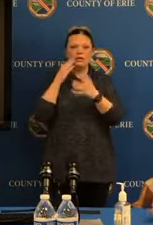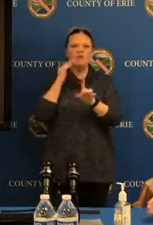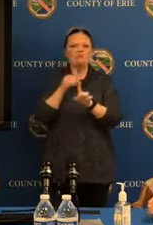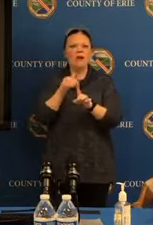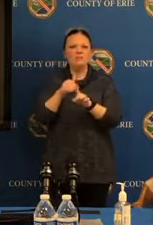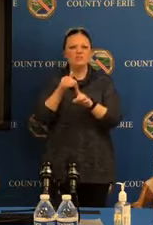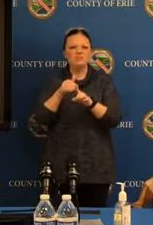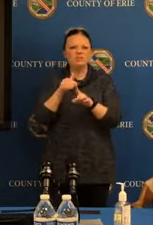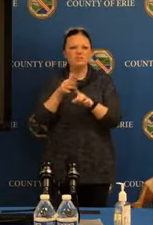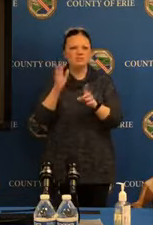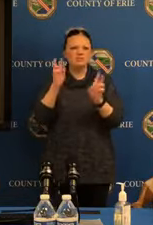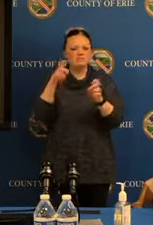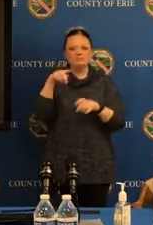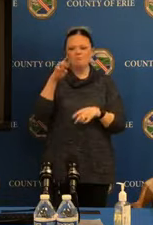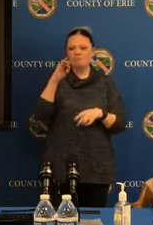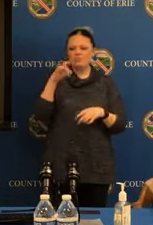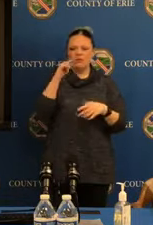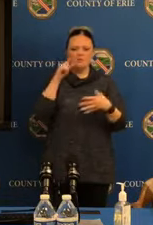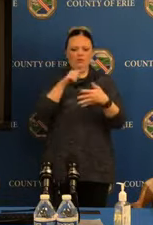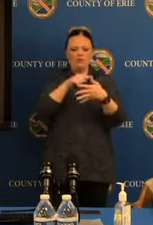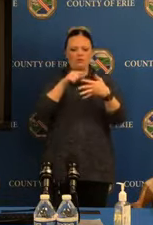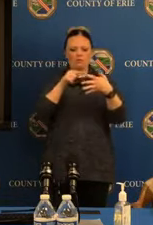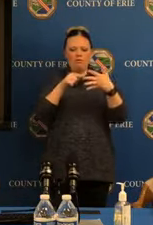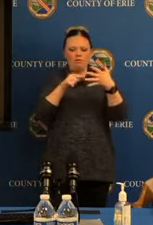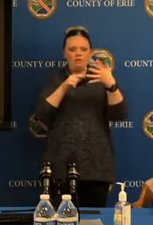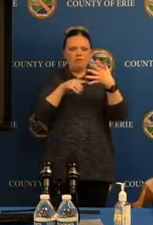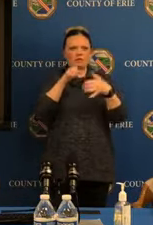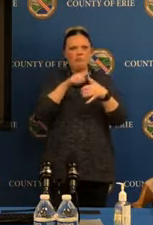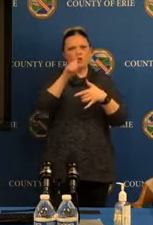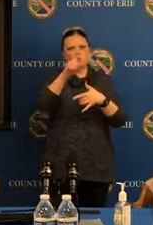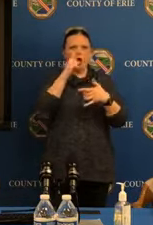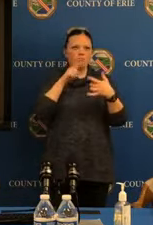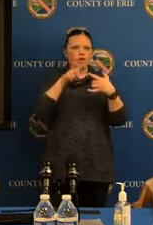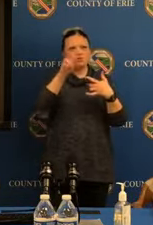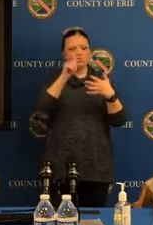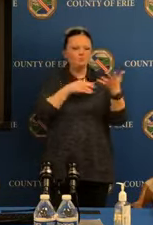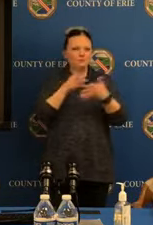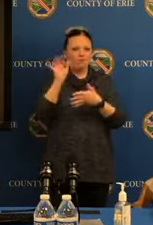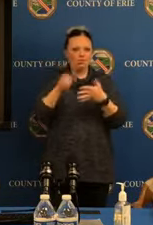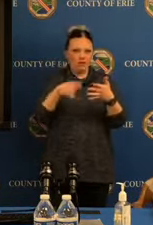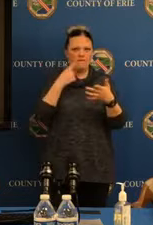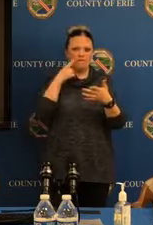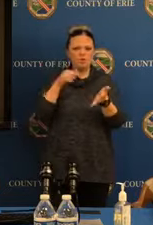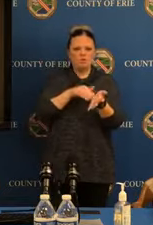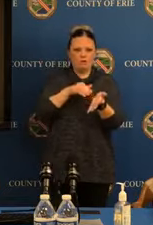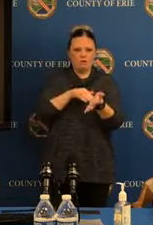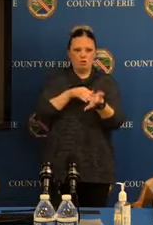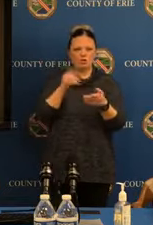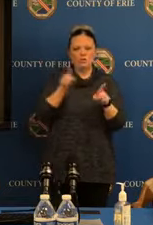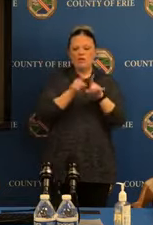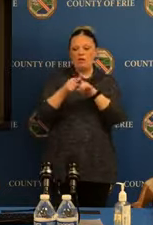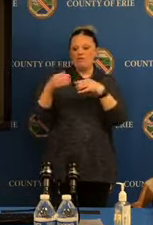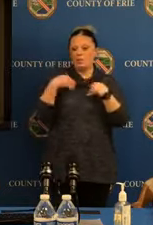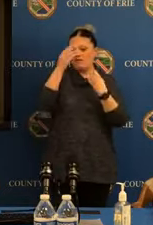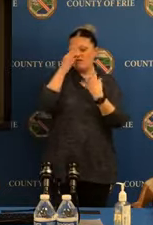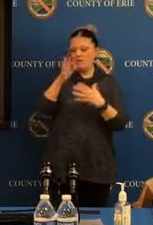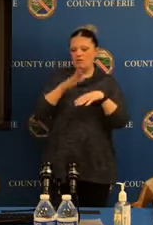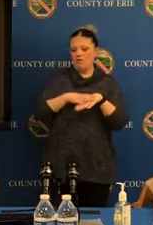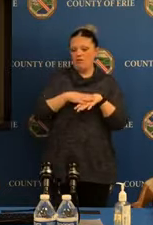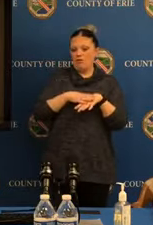prompt, thank you, for physicians' questions. And then also we have information on our Erie County